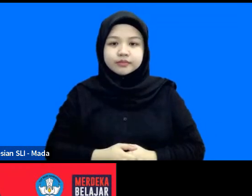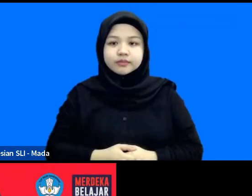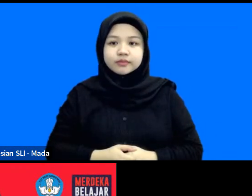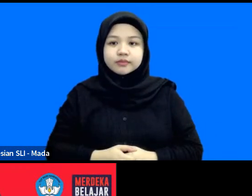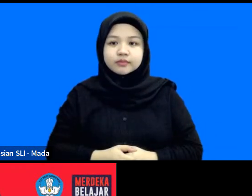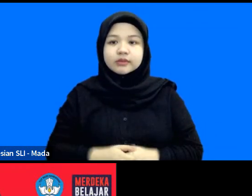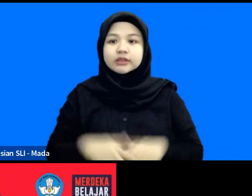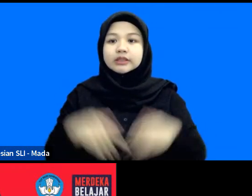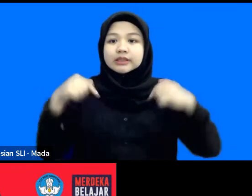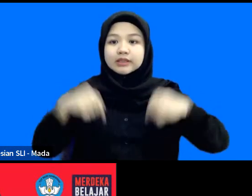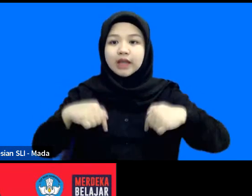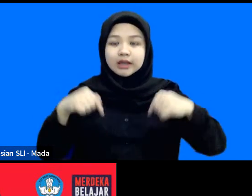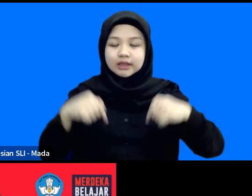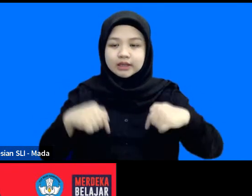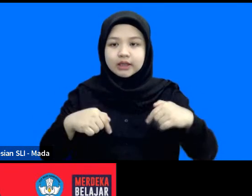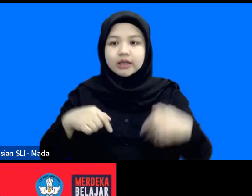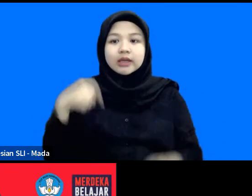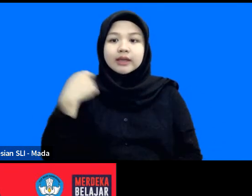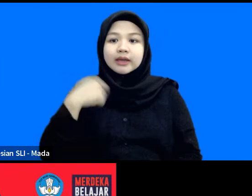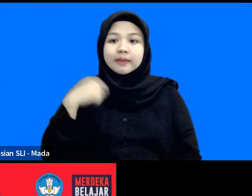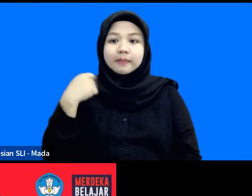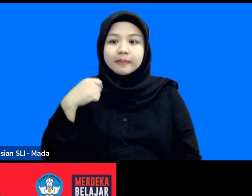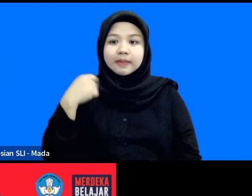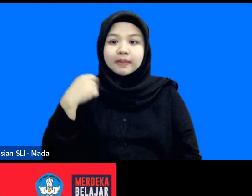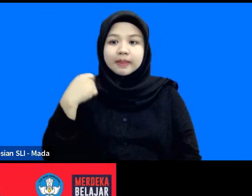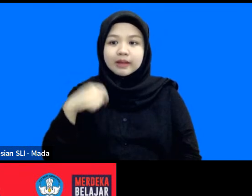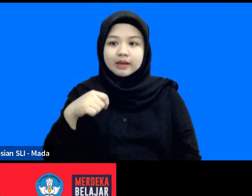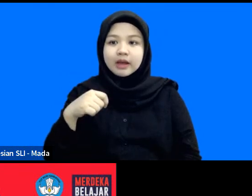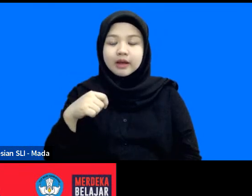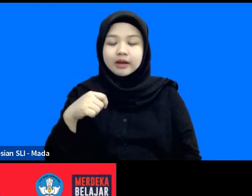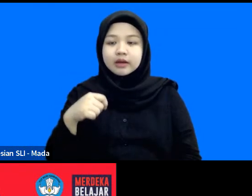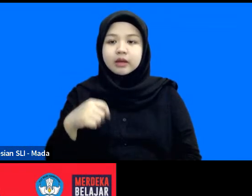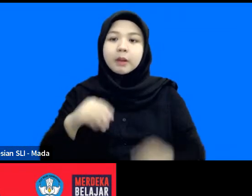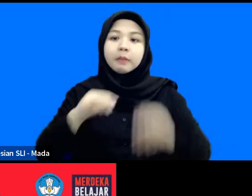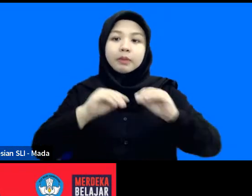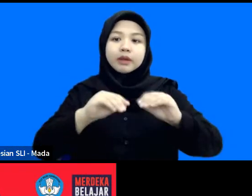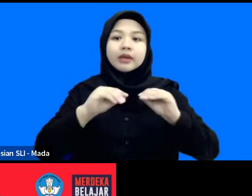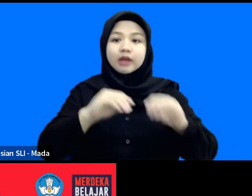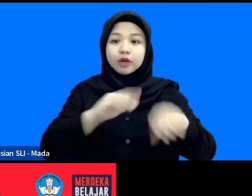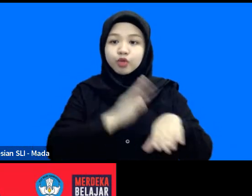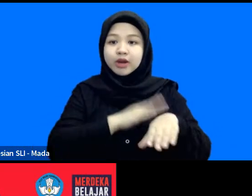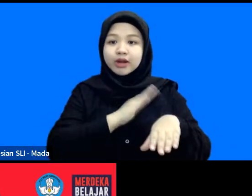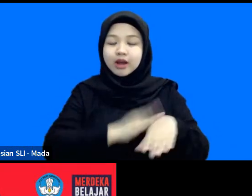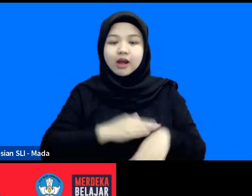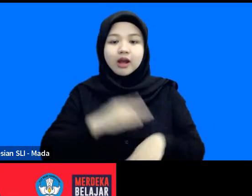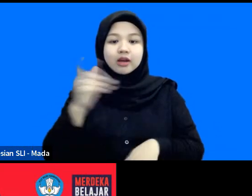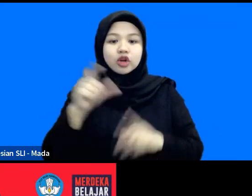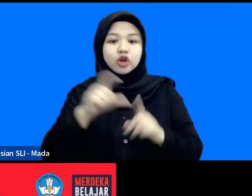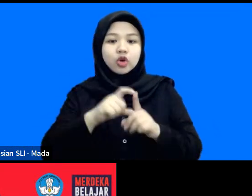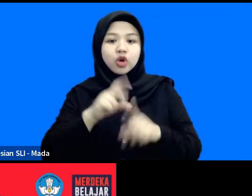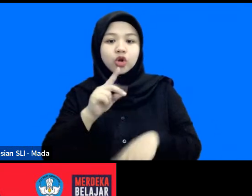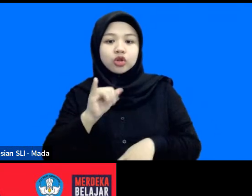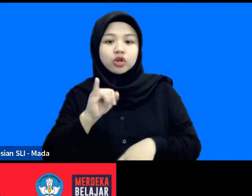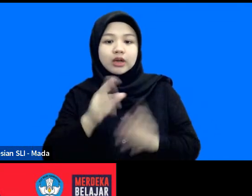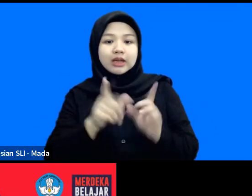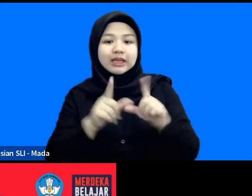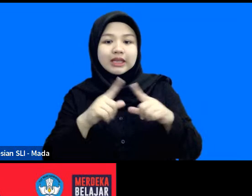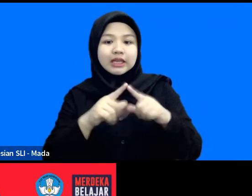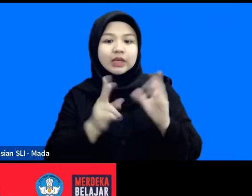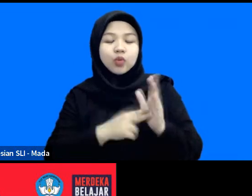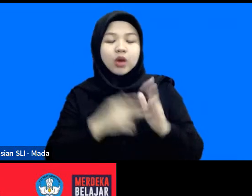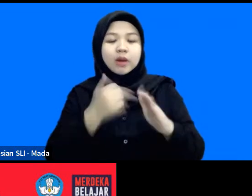Education, Culture, Research and Technology, Dr. Iwan has been leading on many educational innovations for teachers and school programs